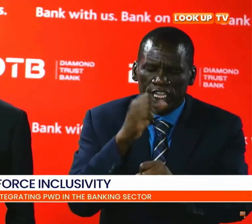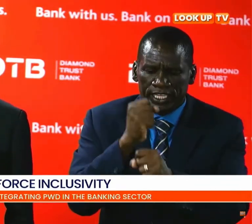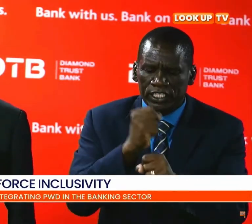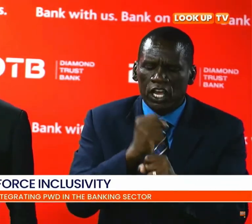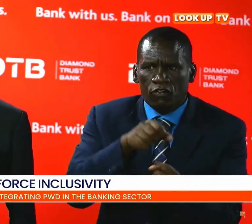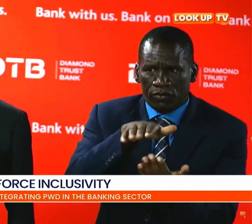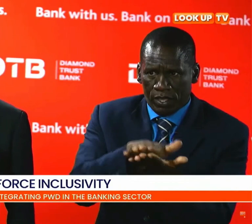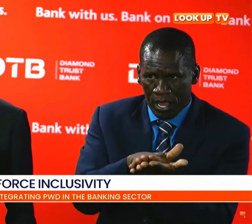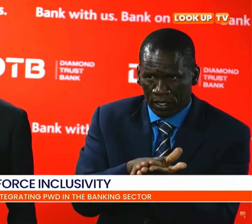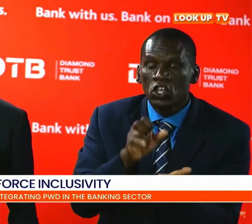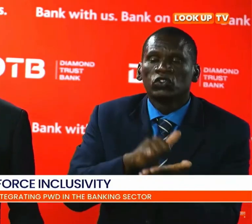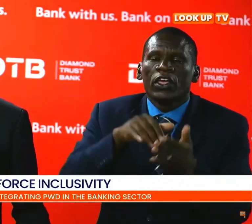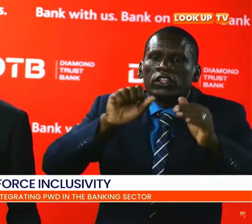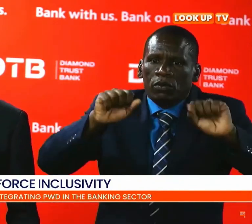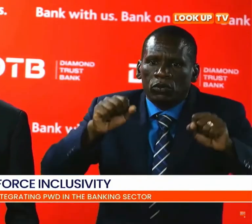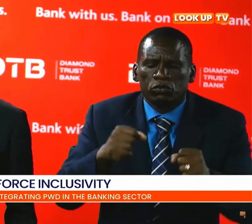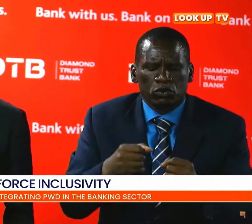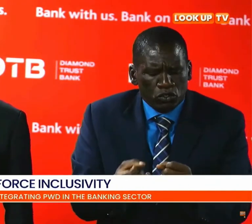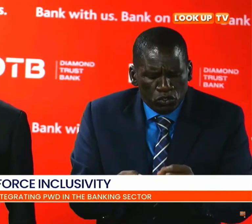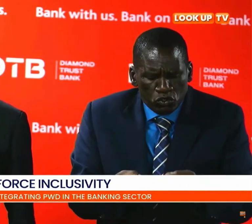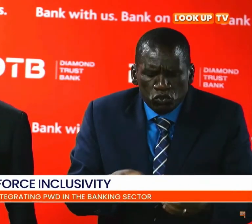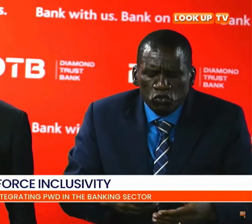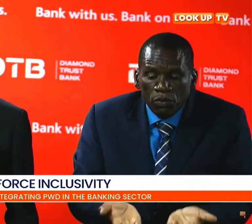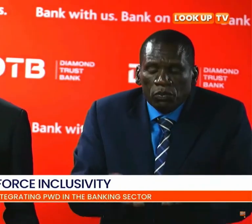staff of the bank so that they are able to articulate their